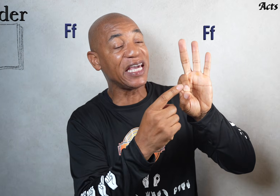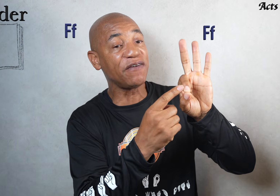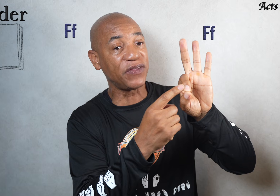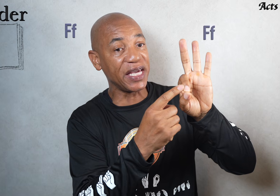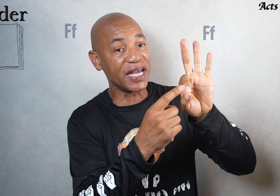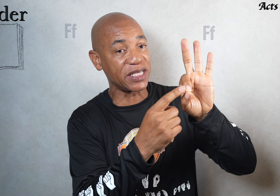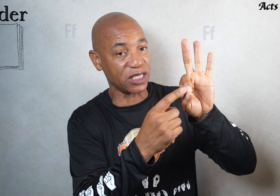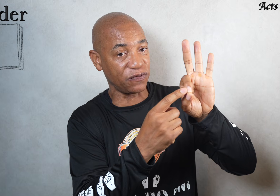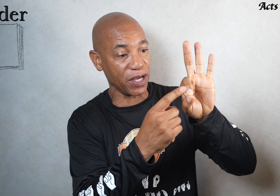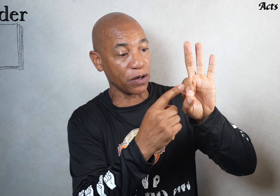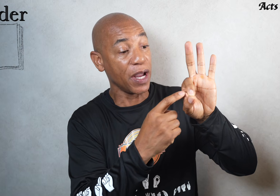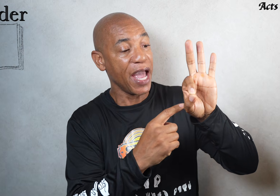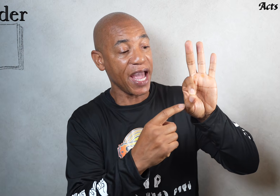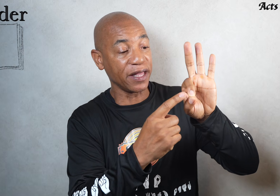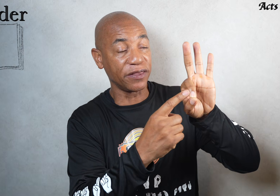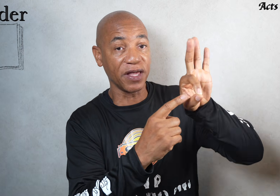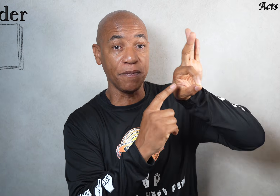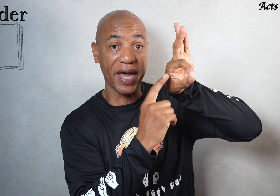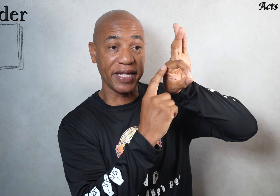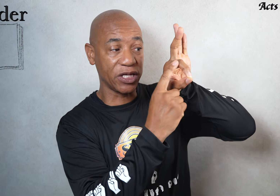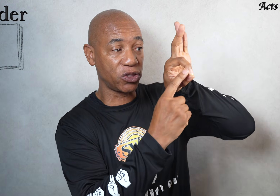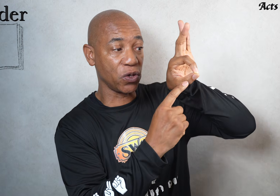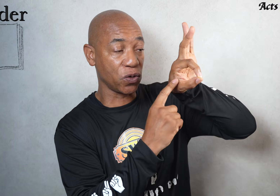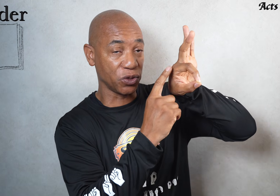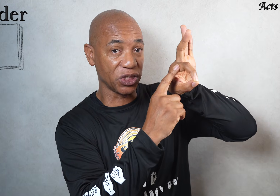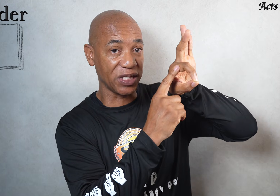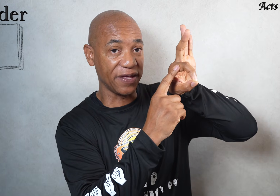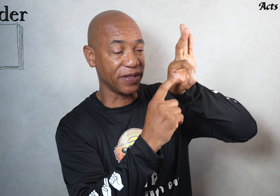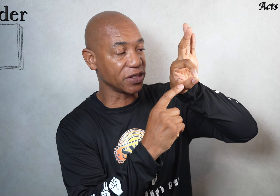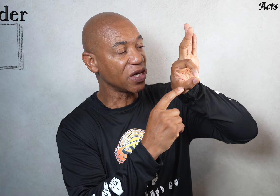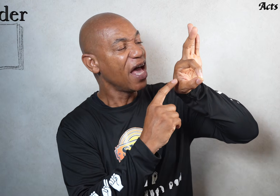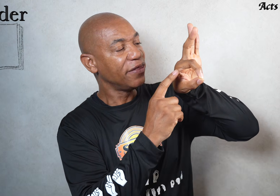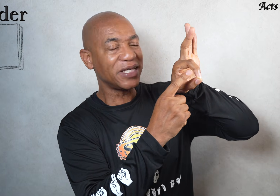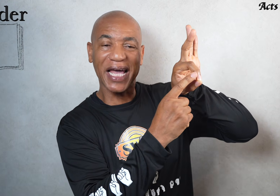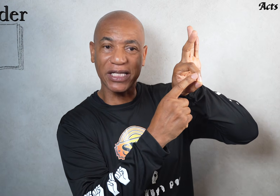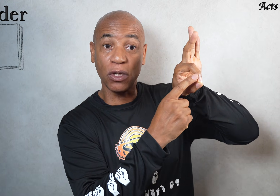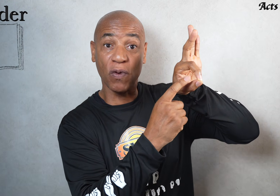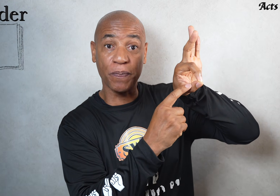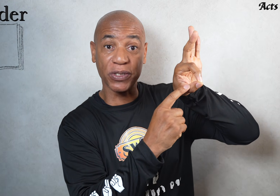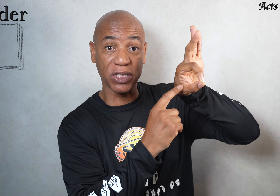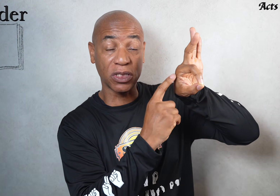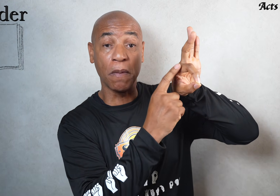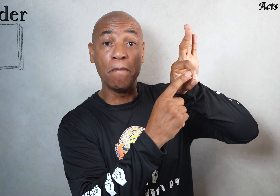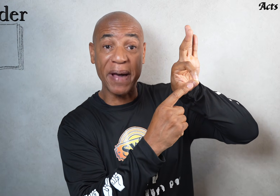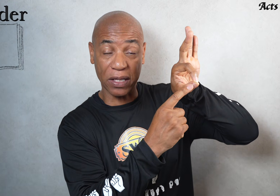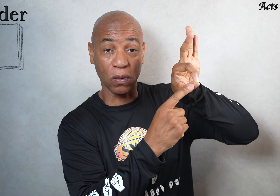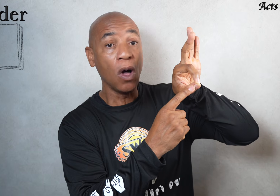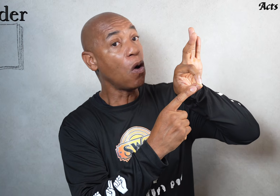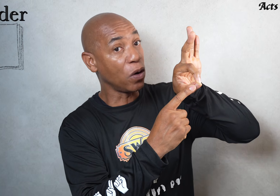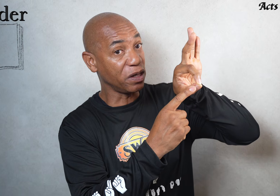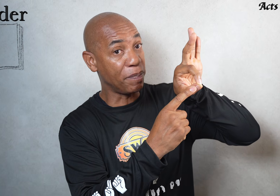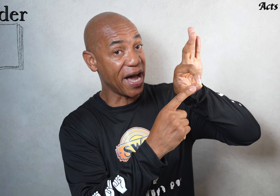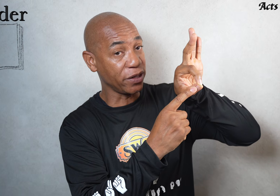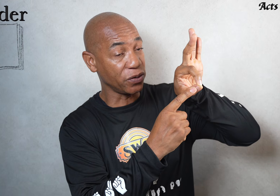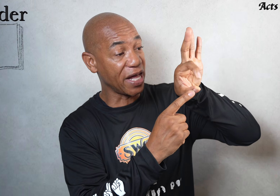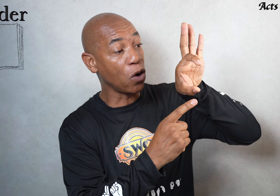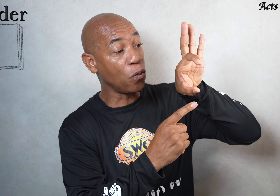leave the index finger and the thumb in a circle just like this. This actually represents the metal on the binder that opens